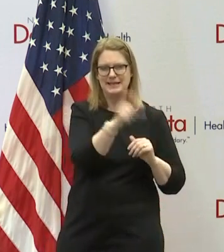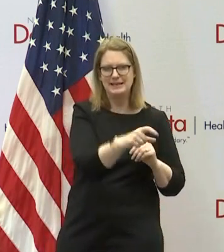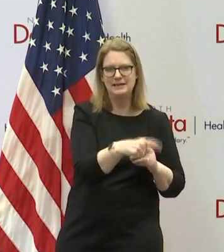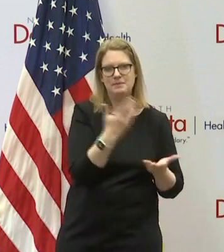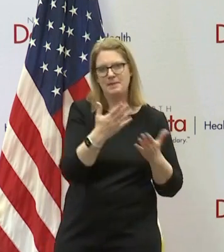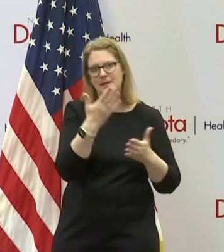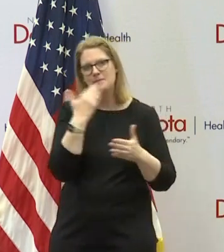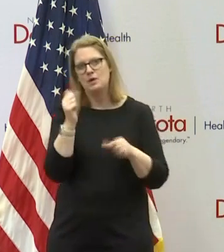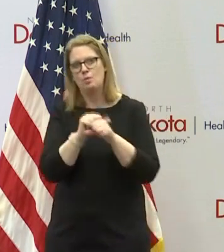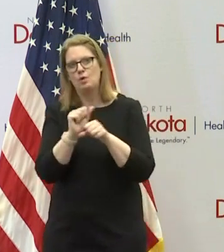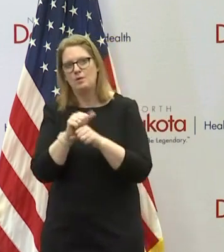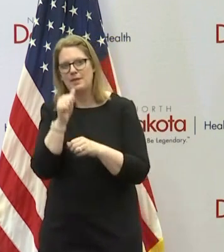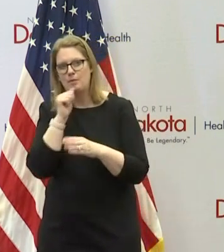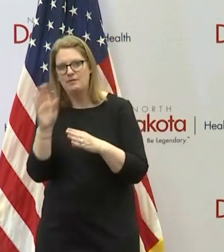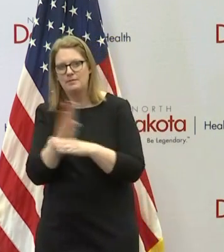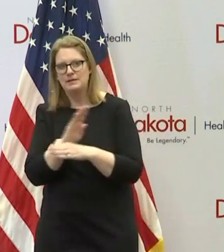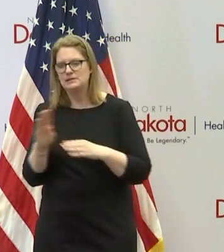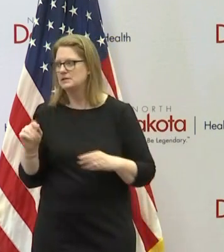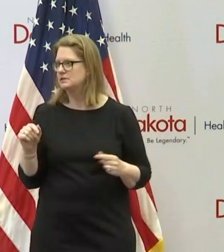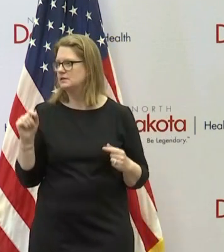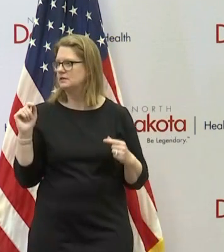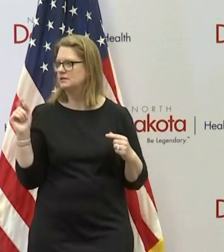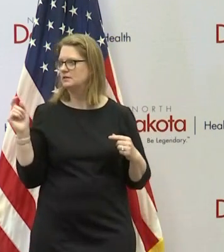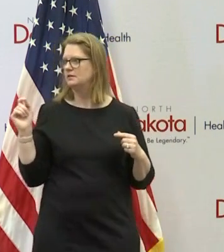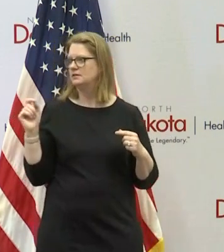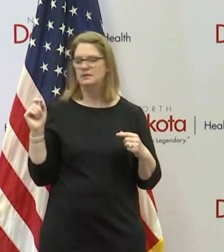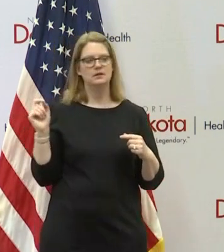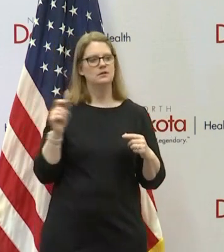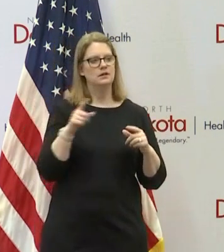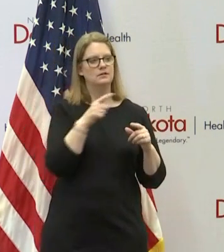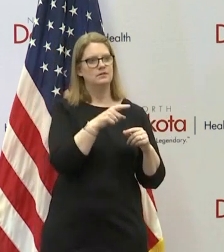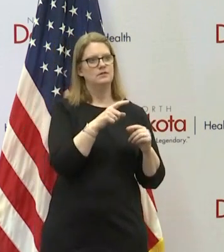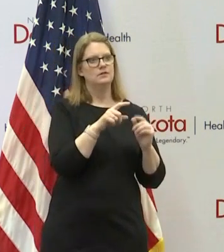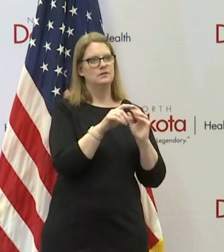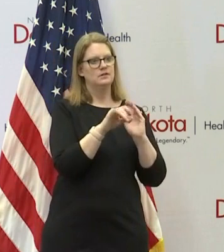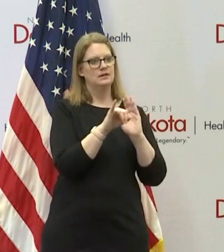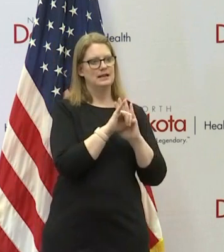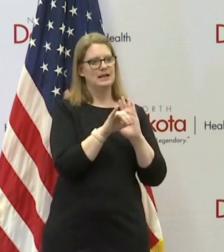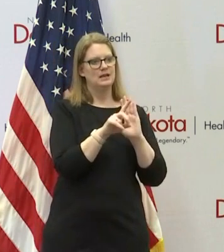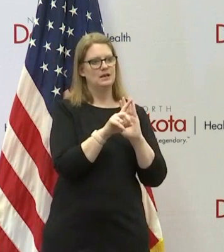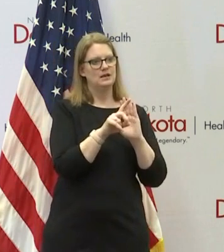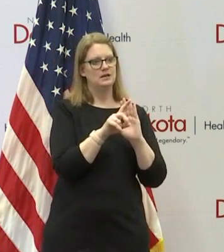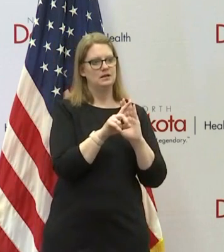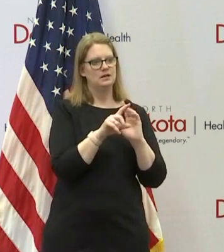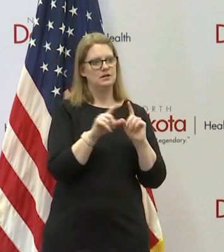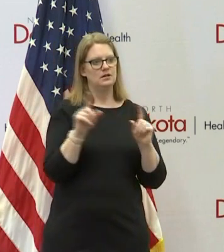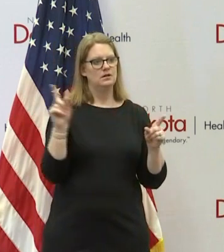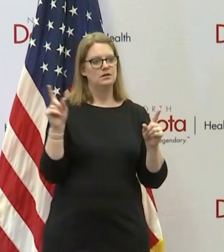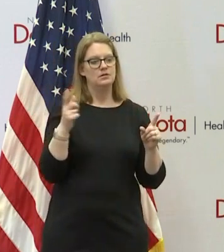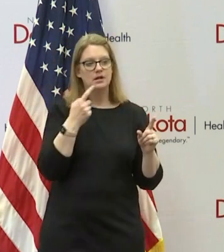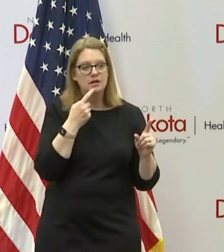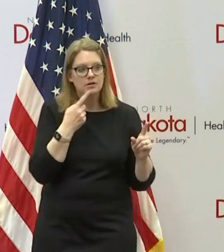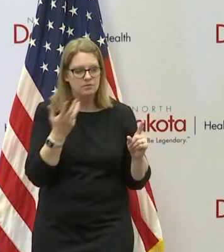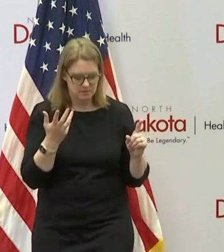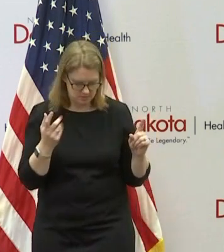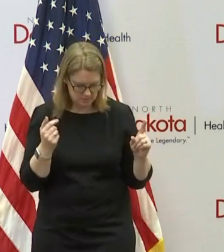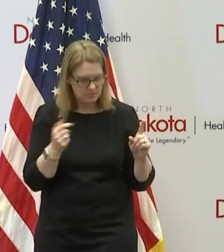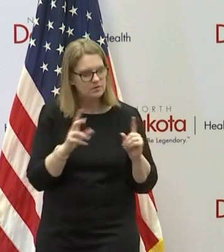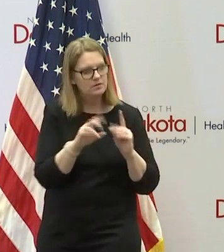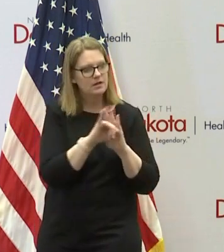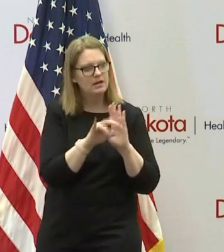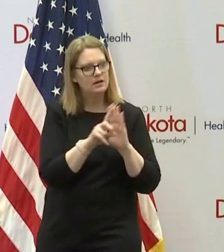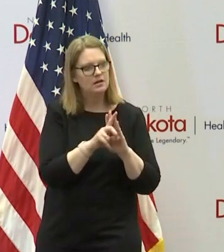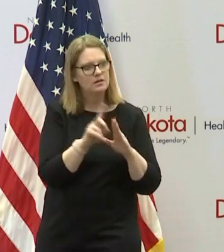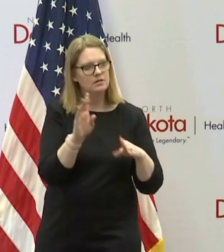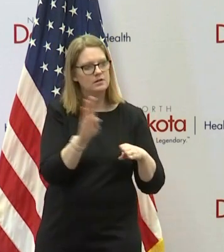for us to be working with the private sector. Have you identified private assets? What's that? Have you identified those